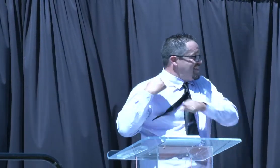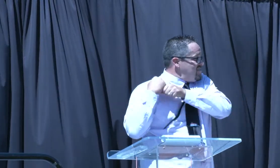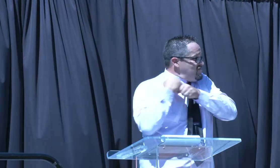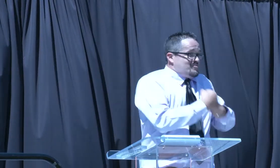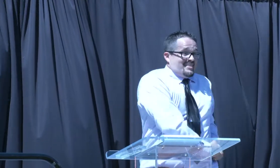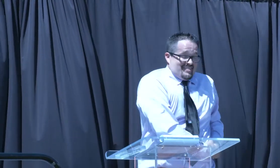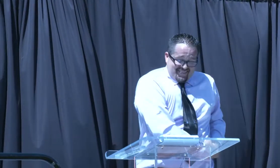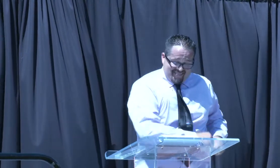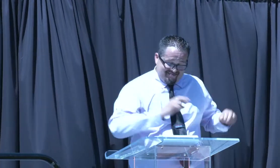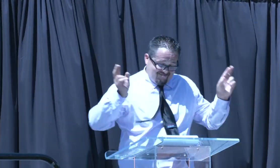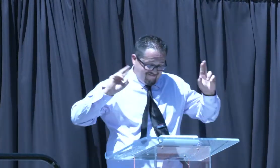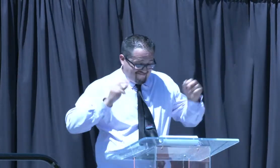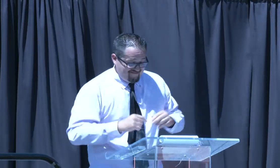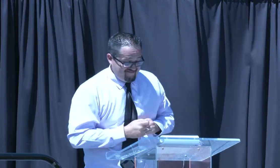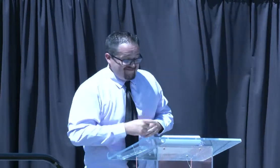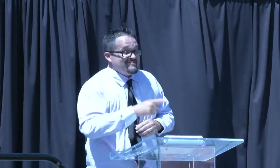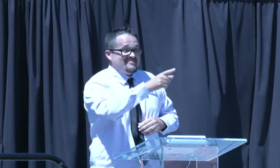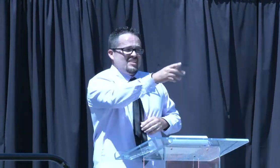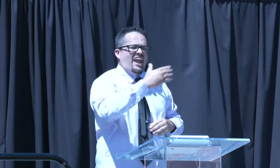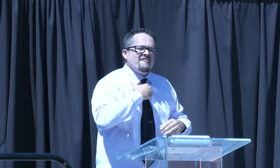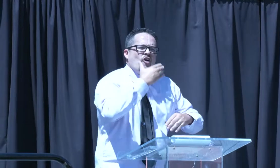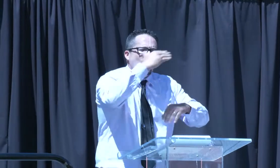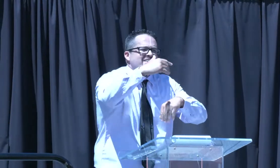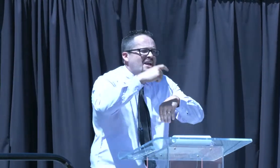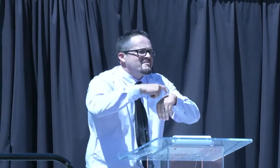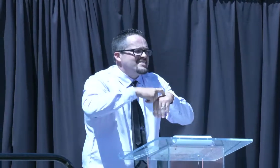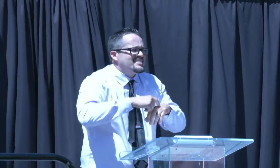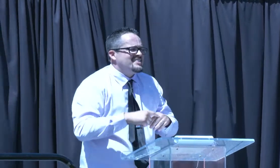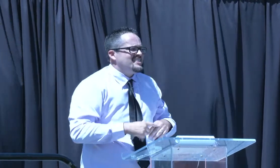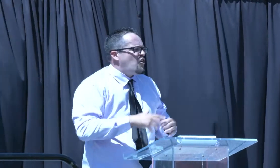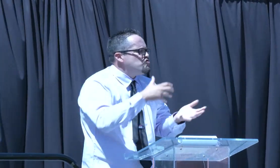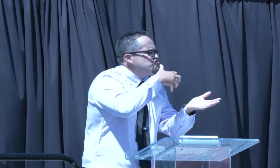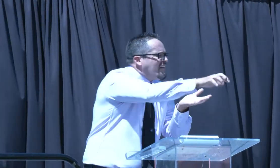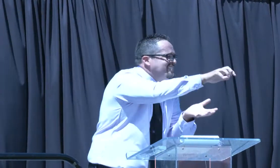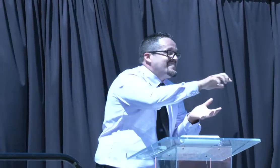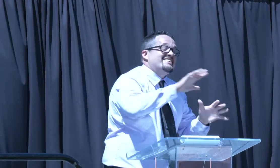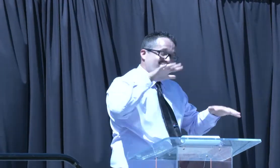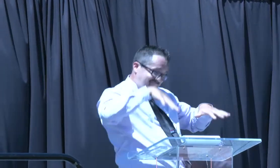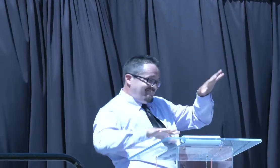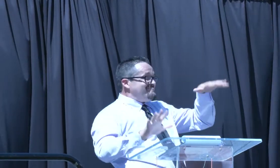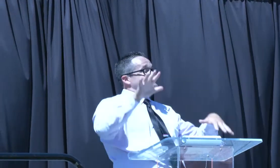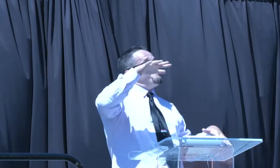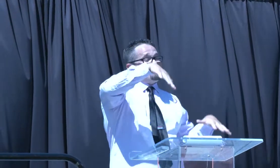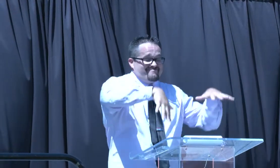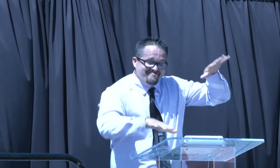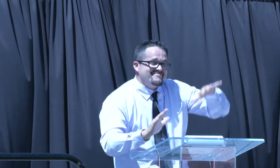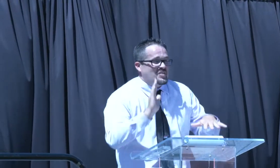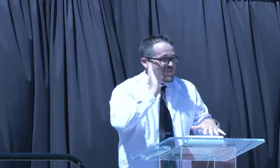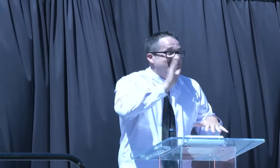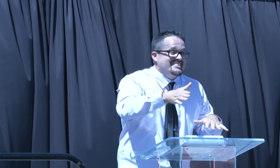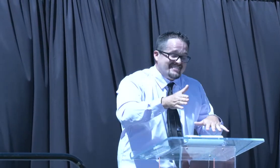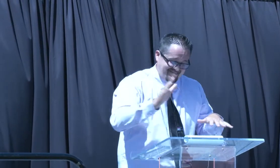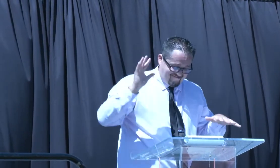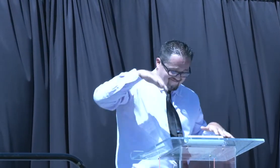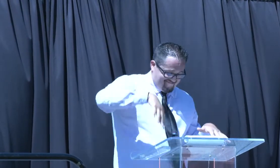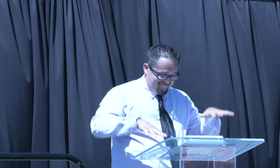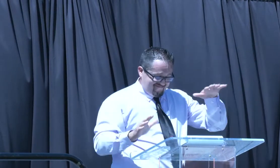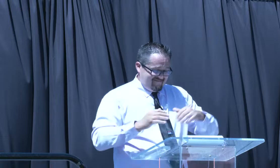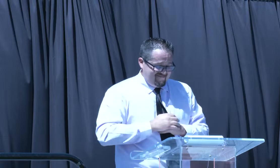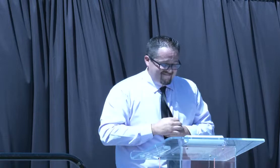Get those safety harnesses on. Be ready for the future. And have a good time and on